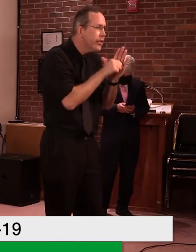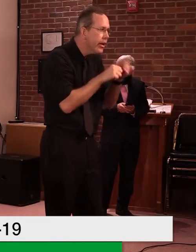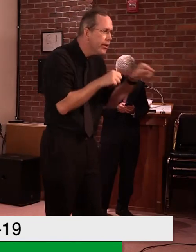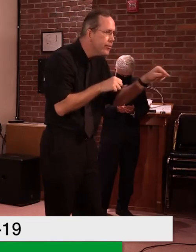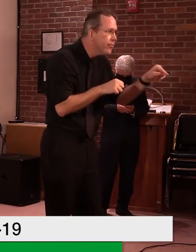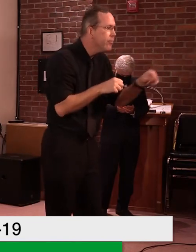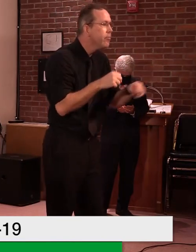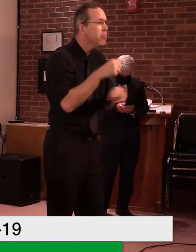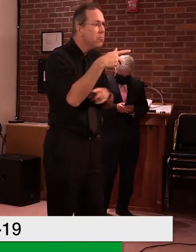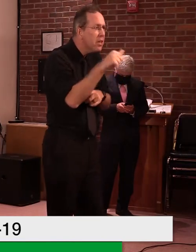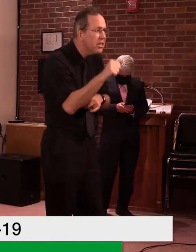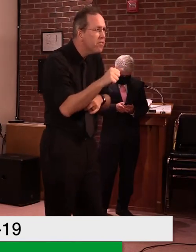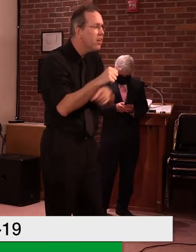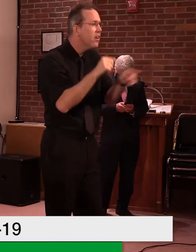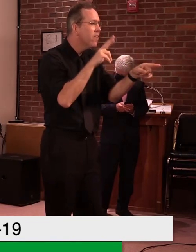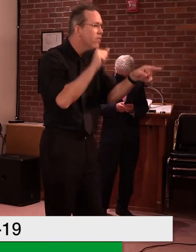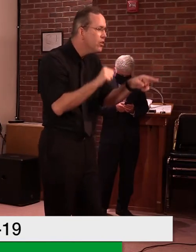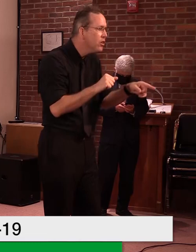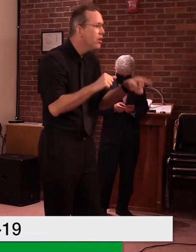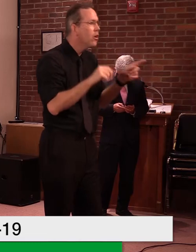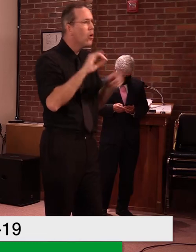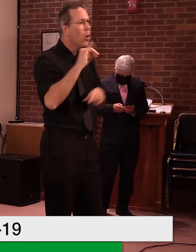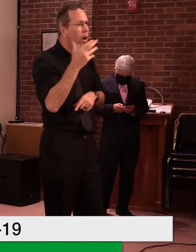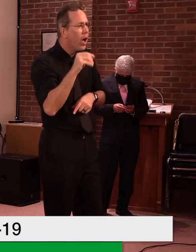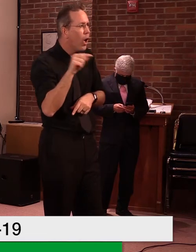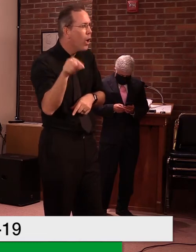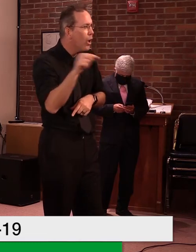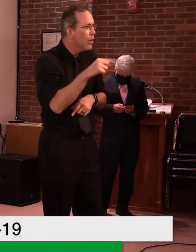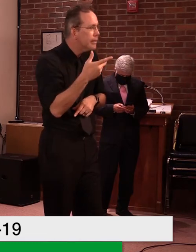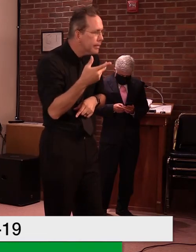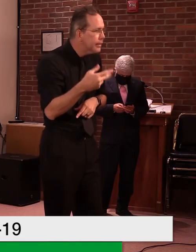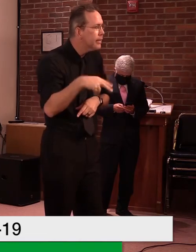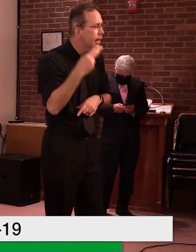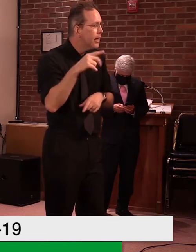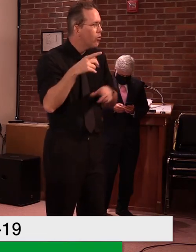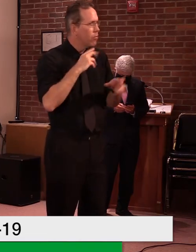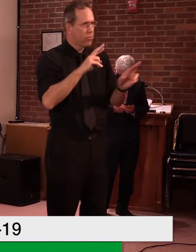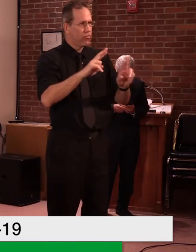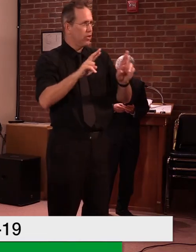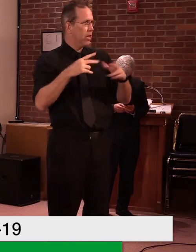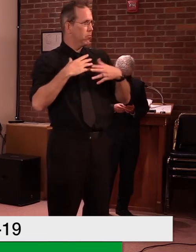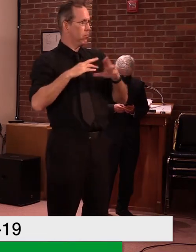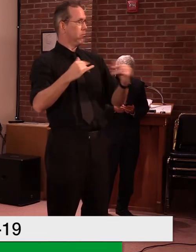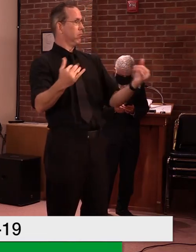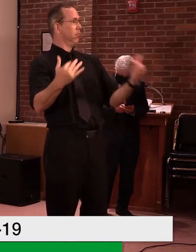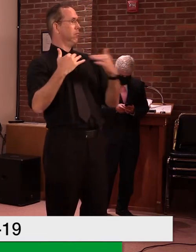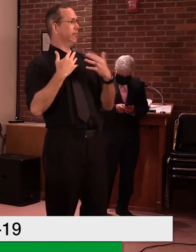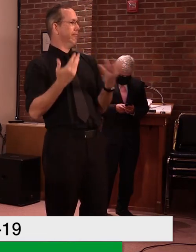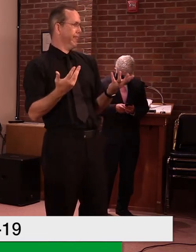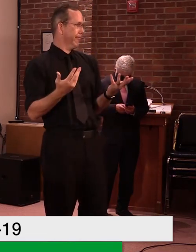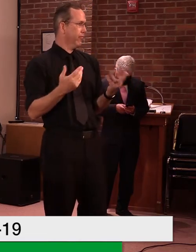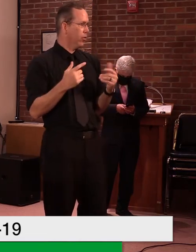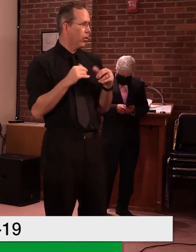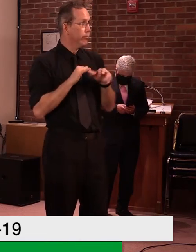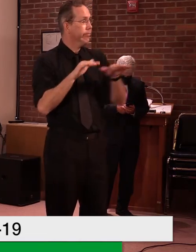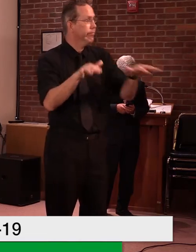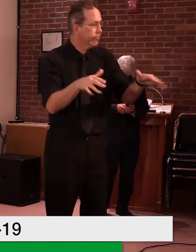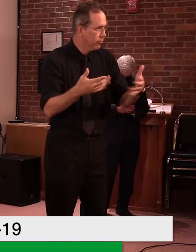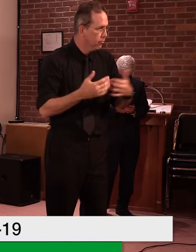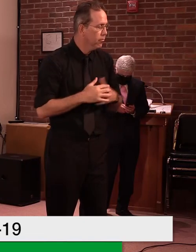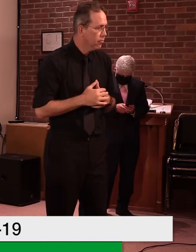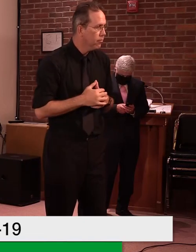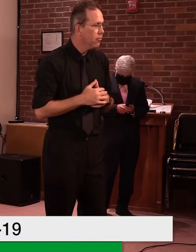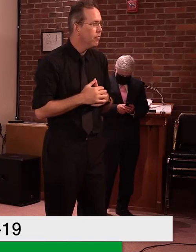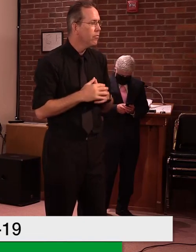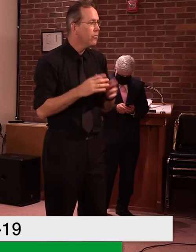to make sure that we're on top of this and anticipating this so that we can prevent any resurgence